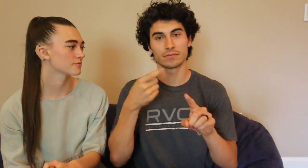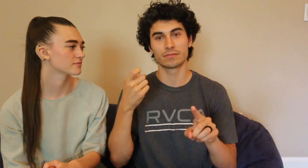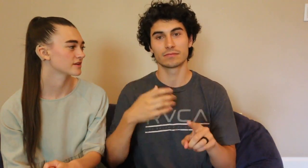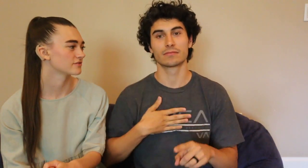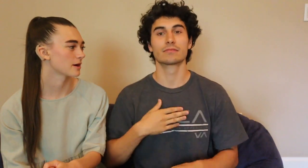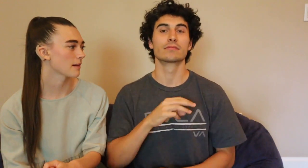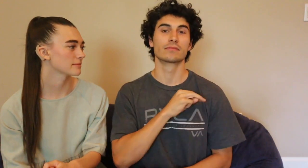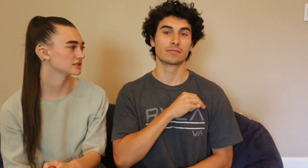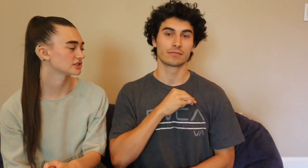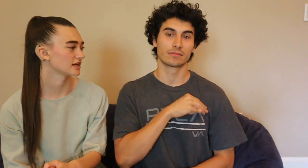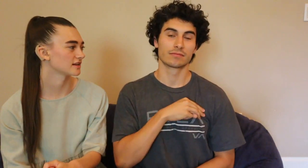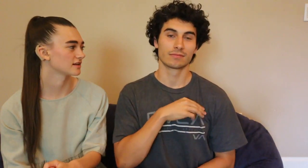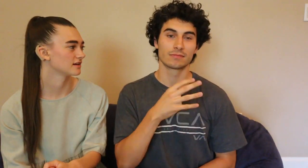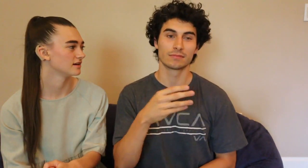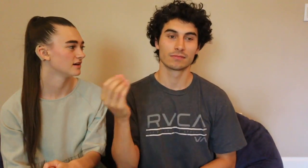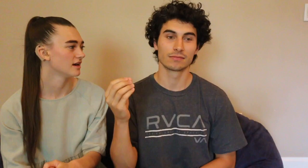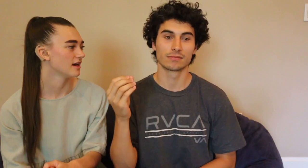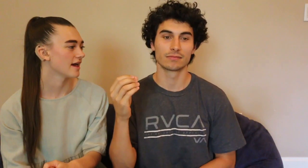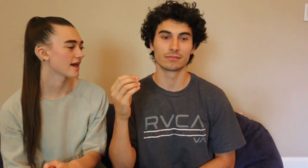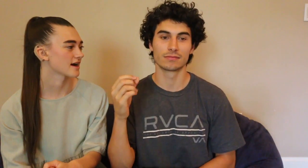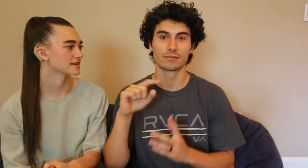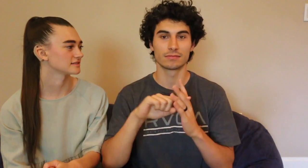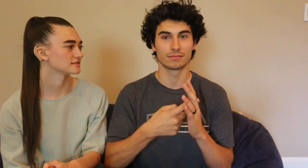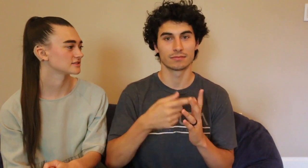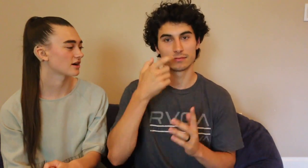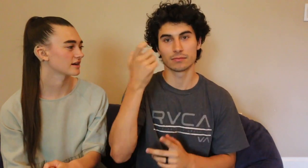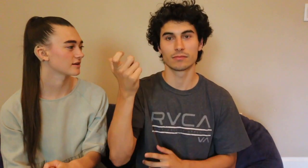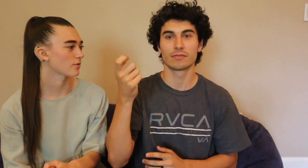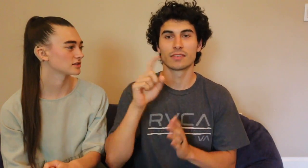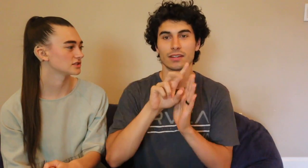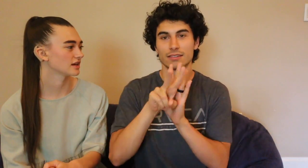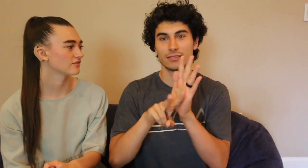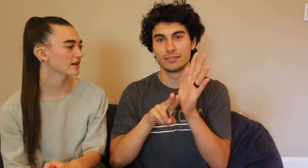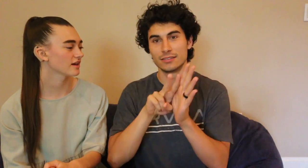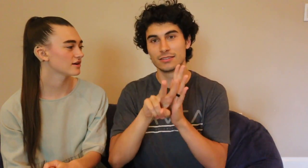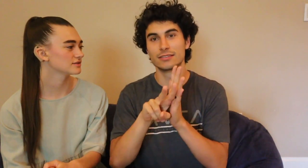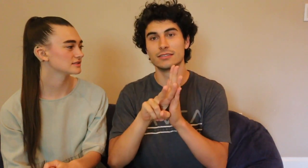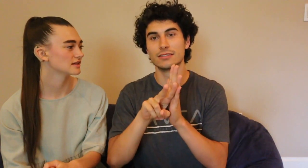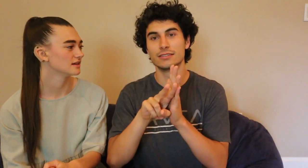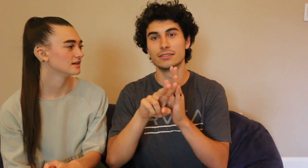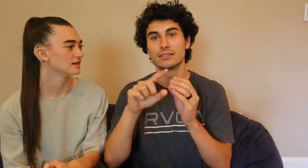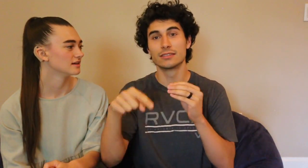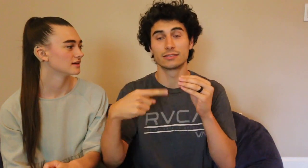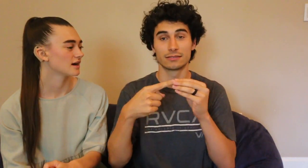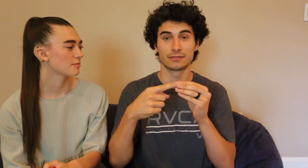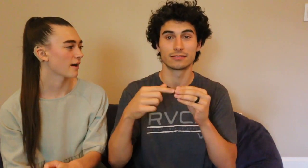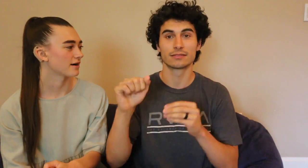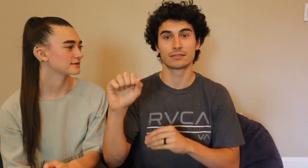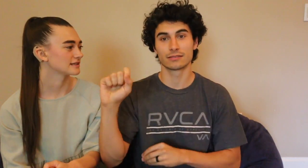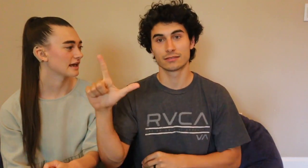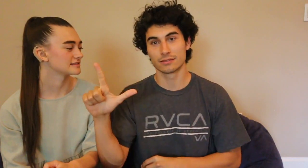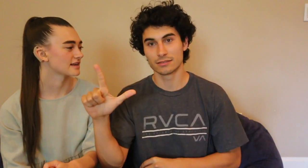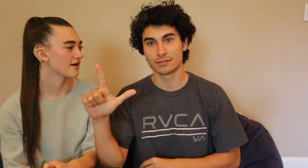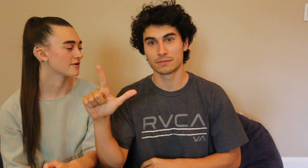from my mission and started watching videos about ASL.